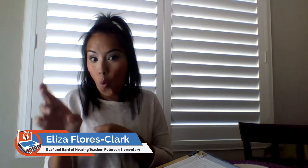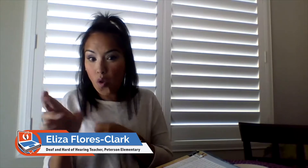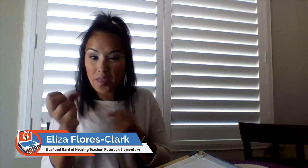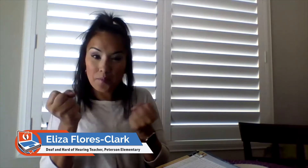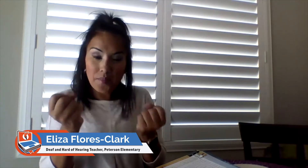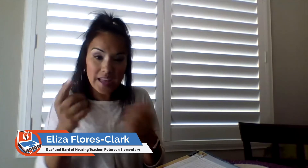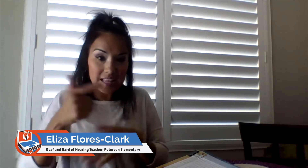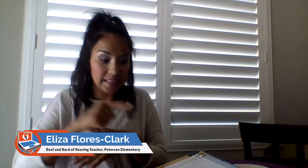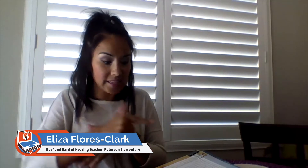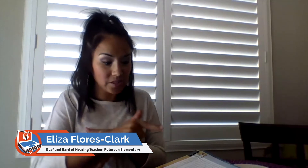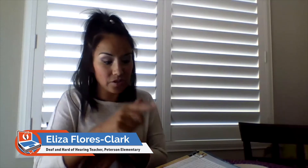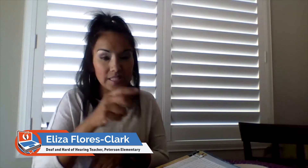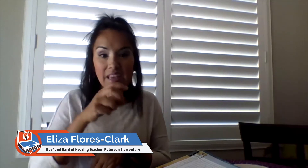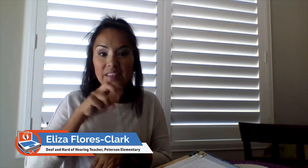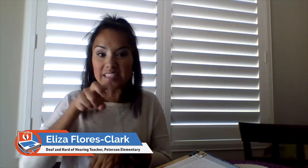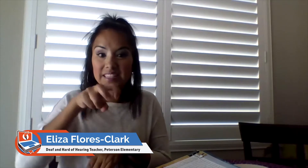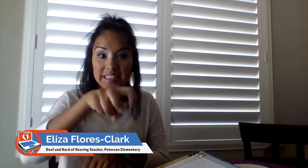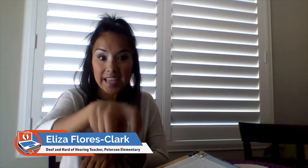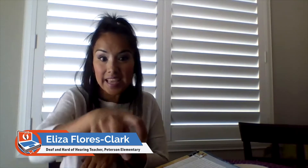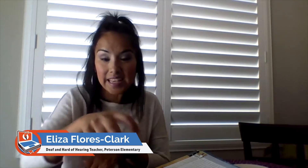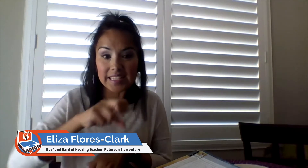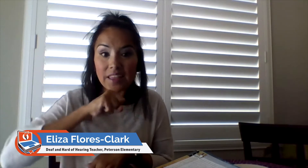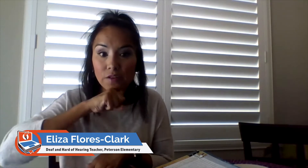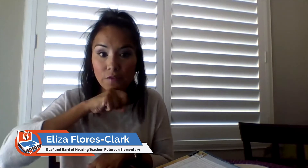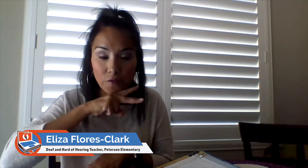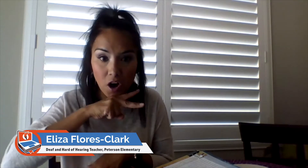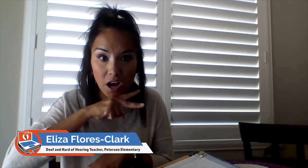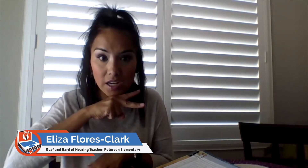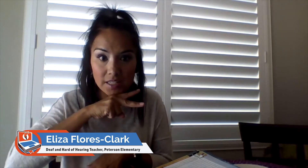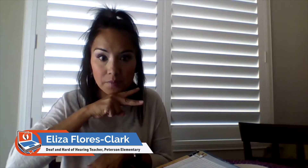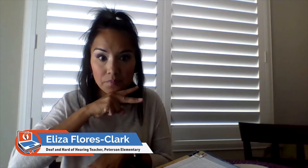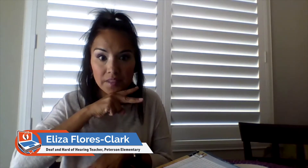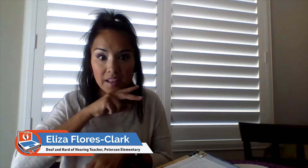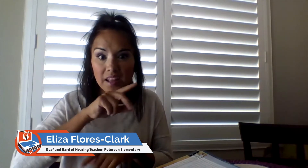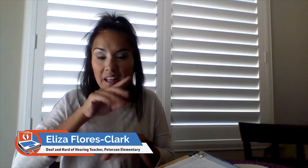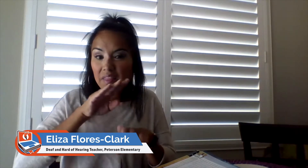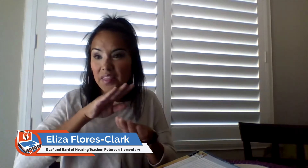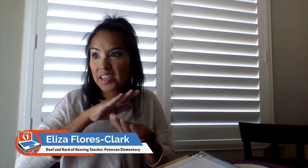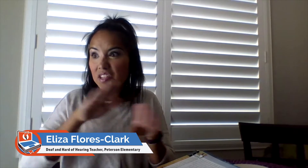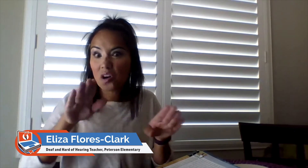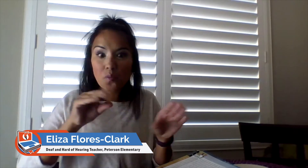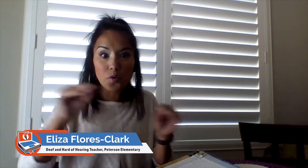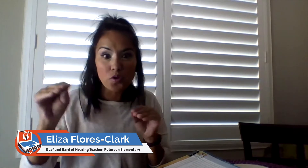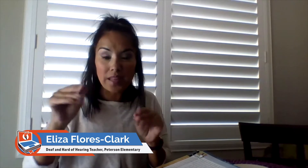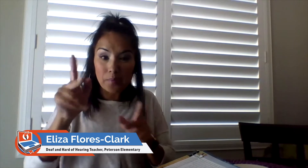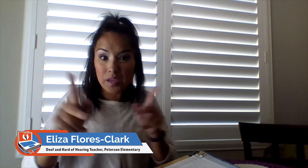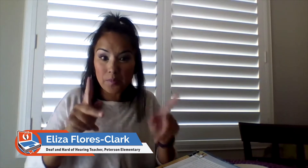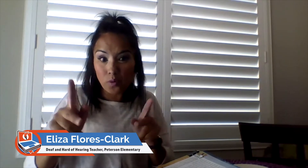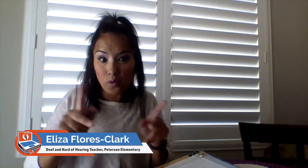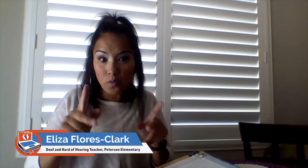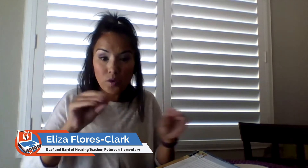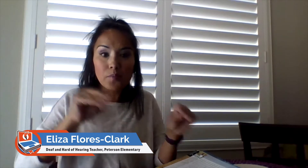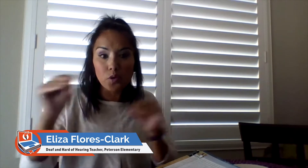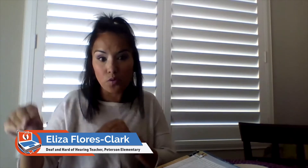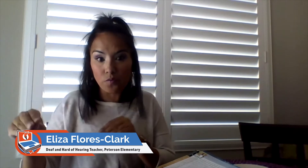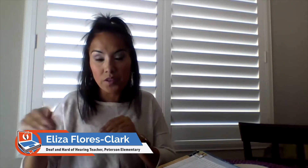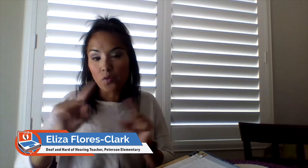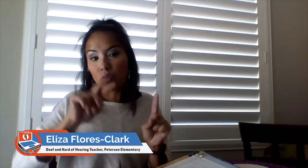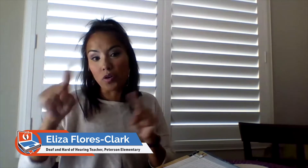or the many lizards and the frogs, they don't move like people. We move. We go to